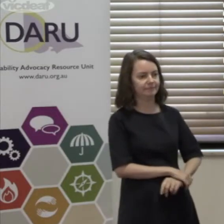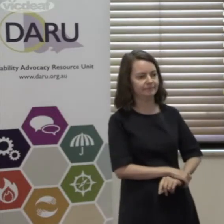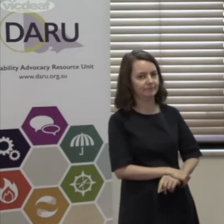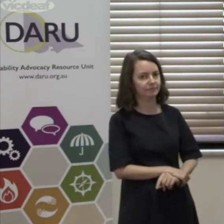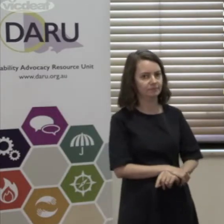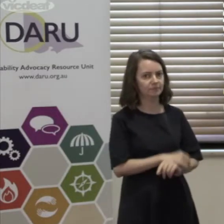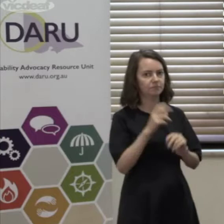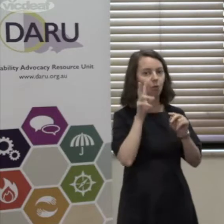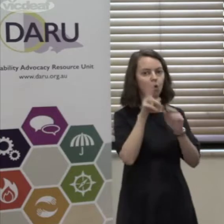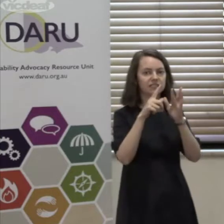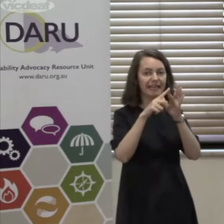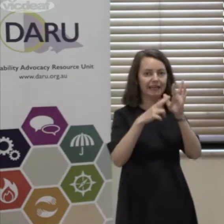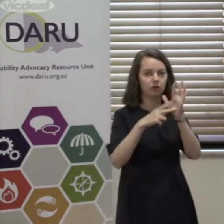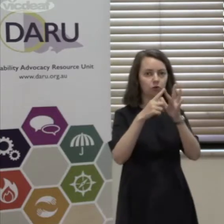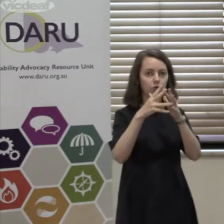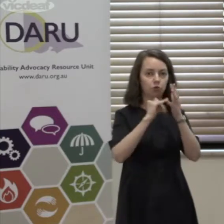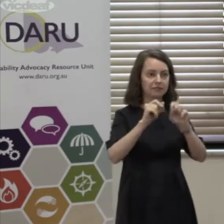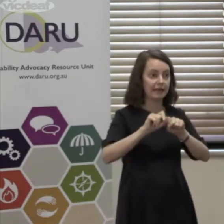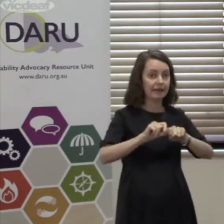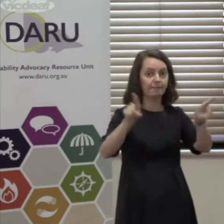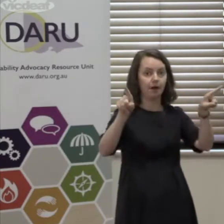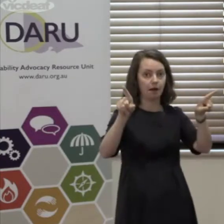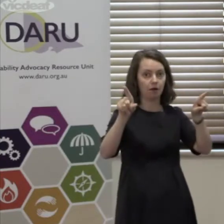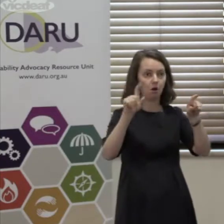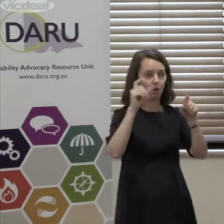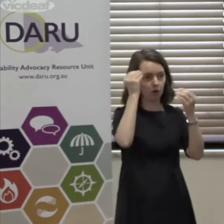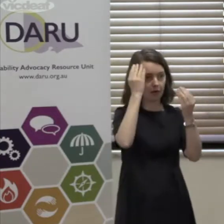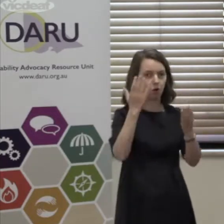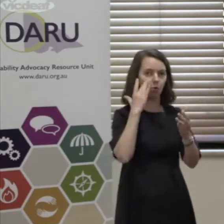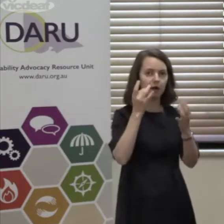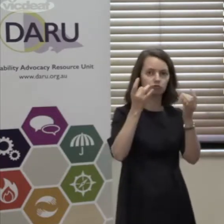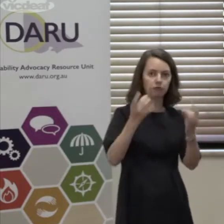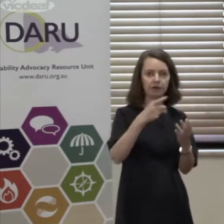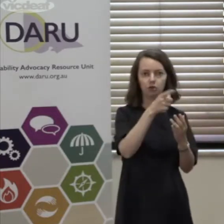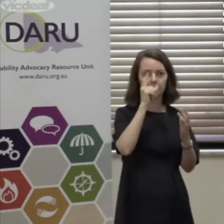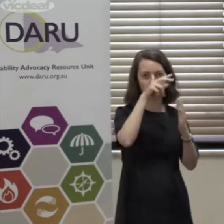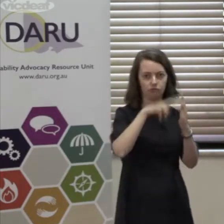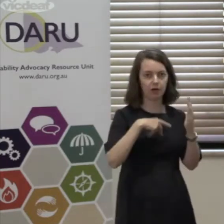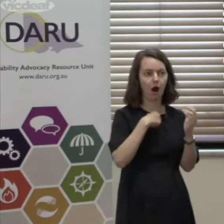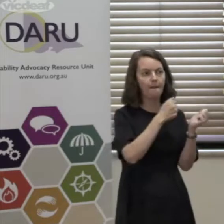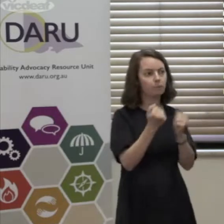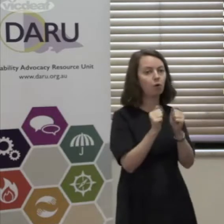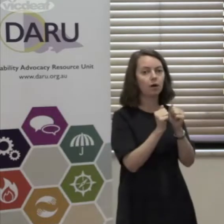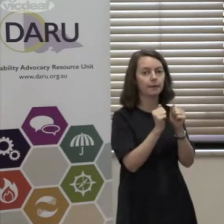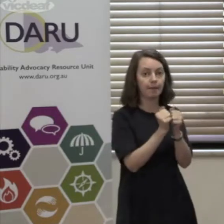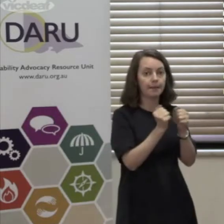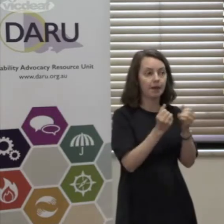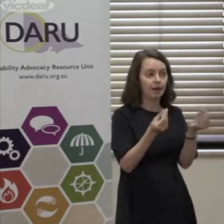Then keep an eye on the e-news because that'll be telling you where they are. And I brought a couple of copies of this one with me today if anyone would like to grab